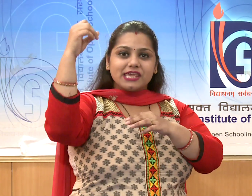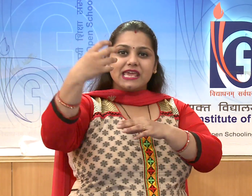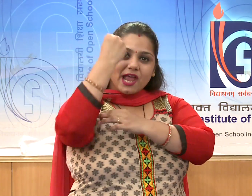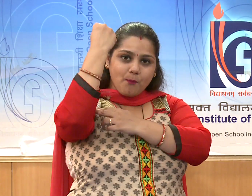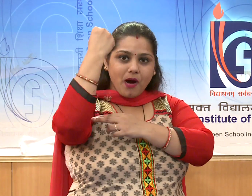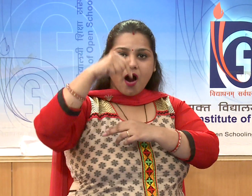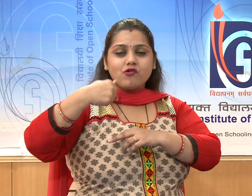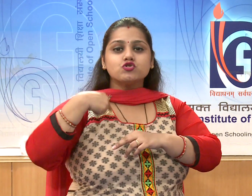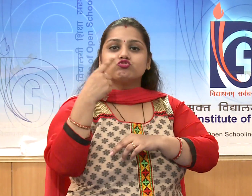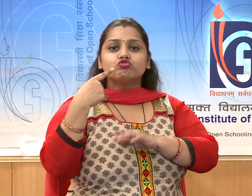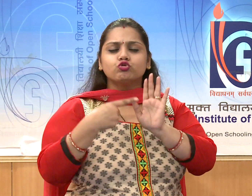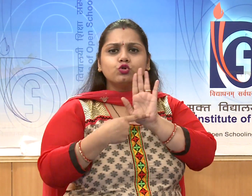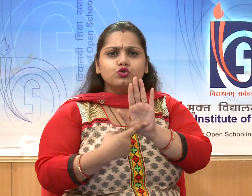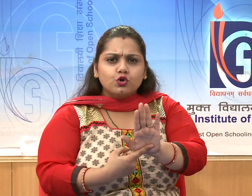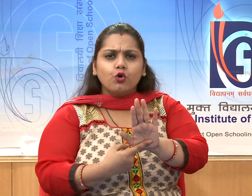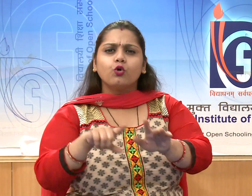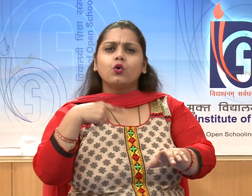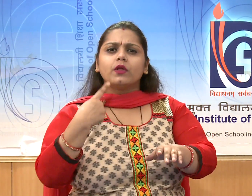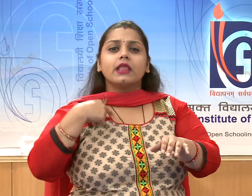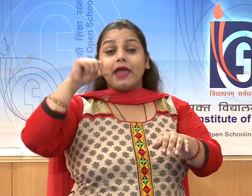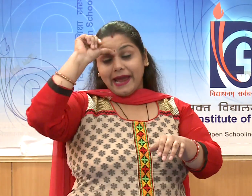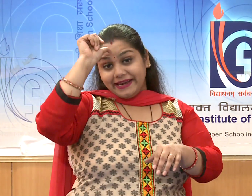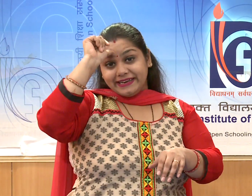came to be regarded as the emperor of India.